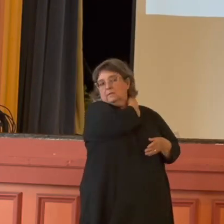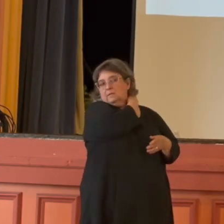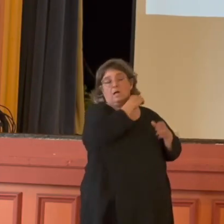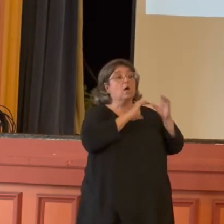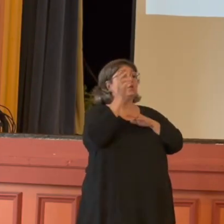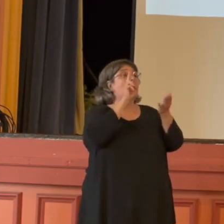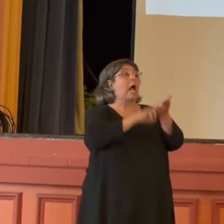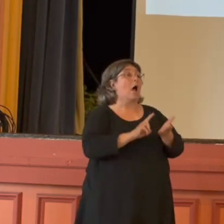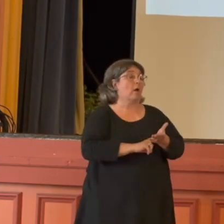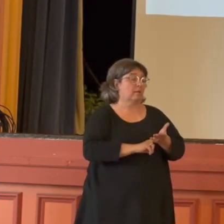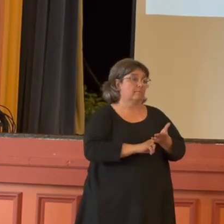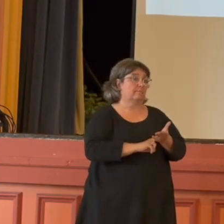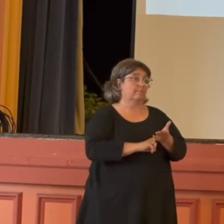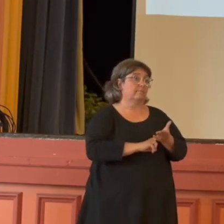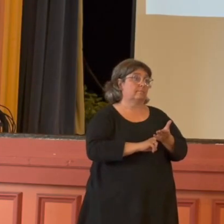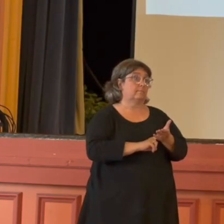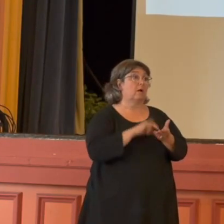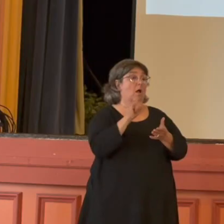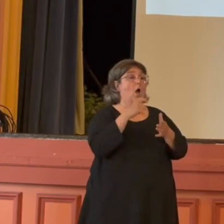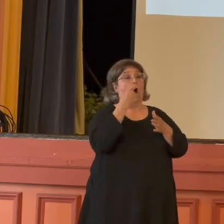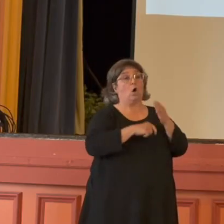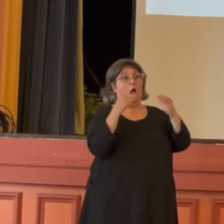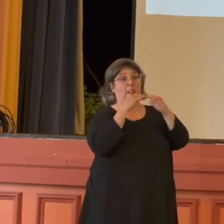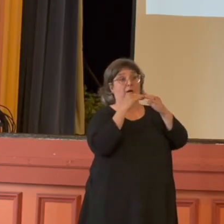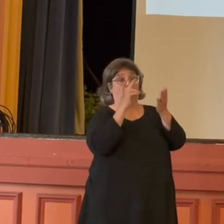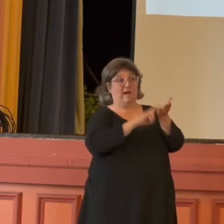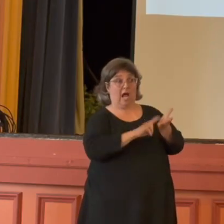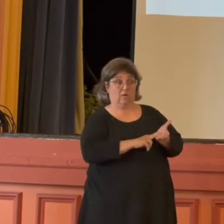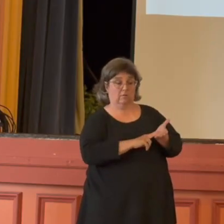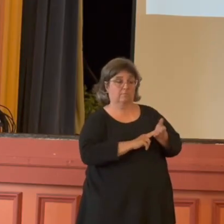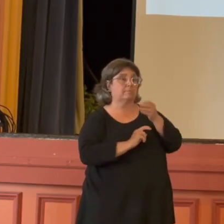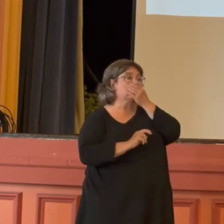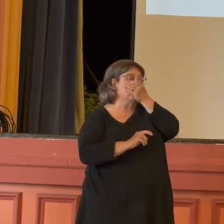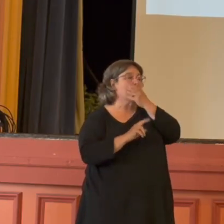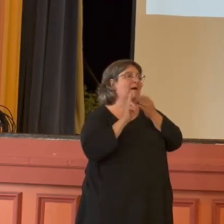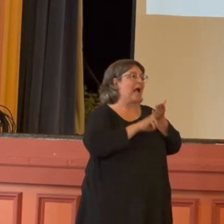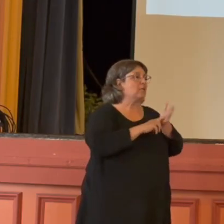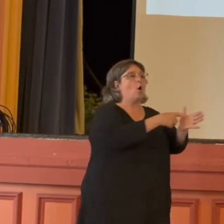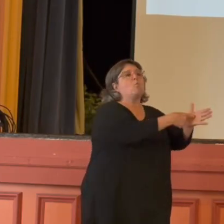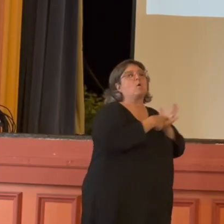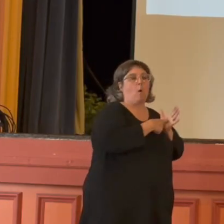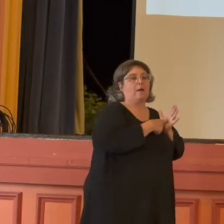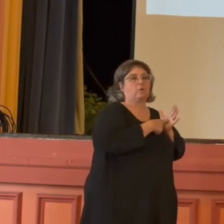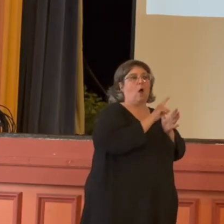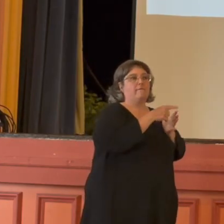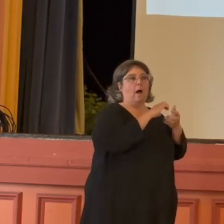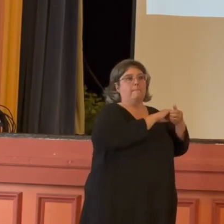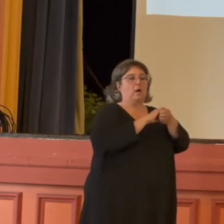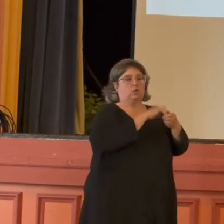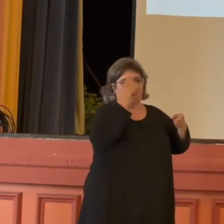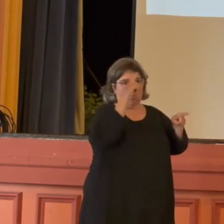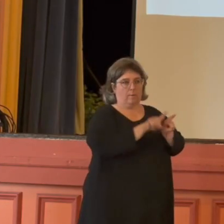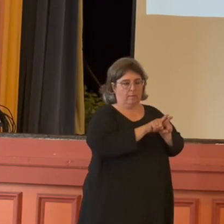construction contracts, where based on the cost level of the contract, contractors will be required to enter into a partnership